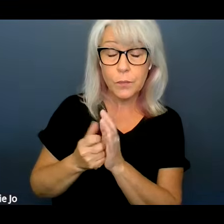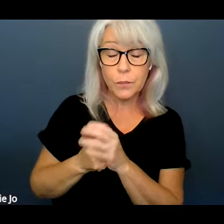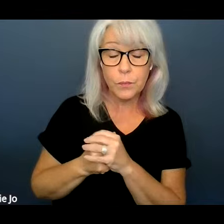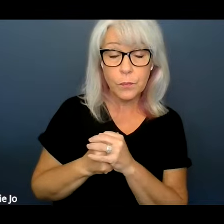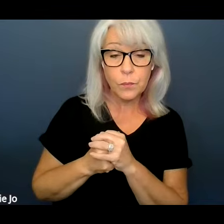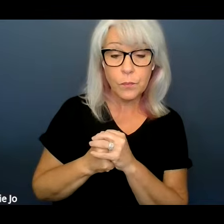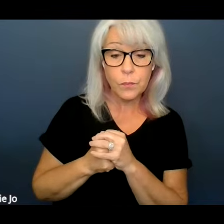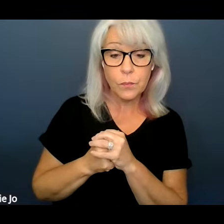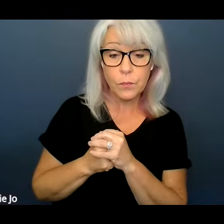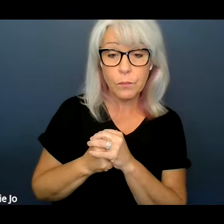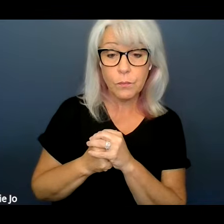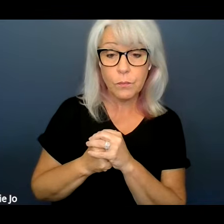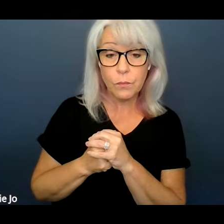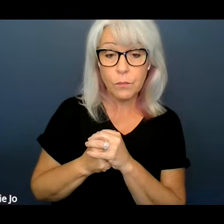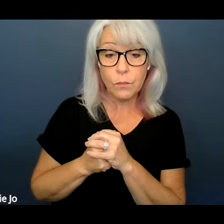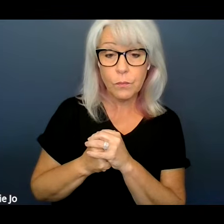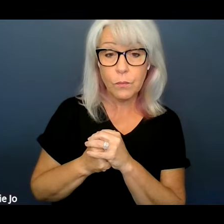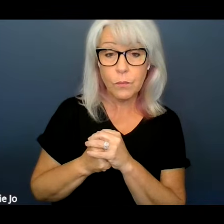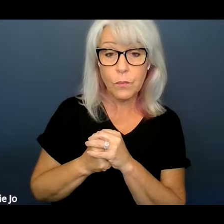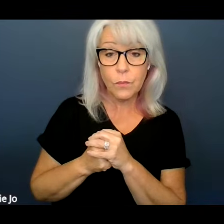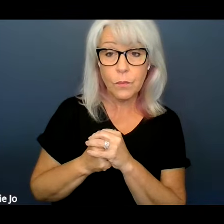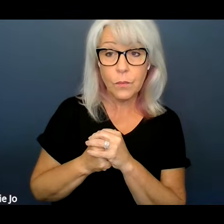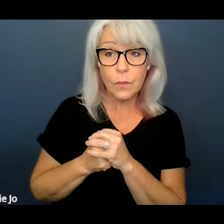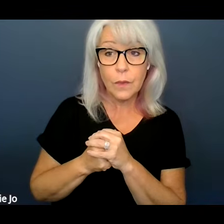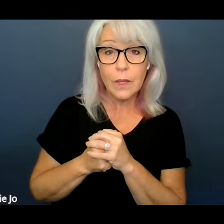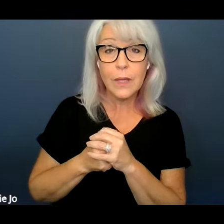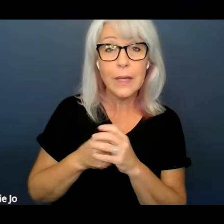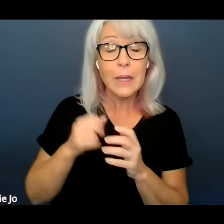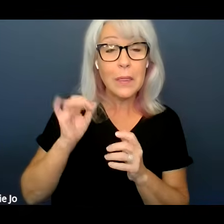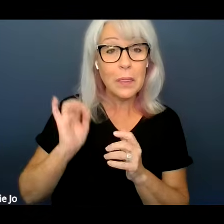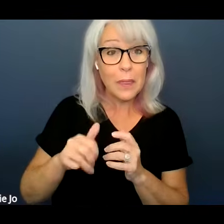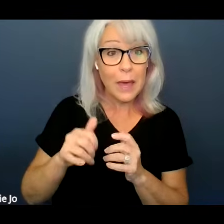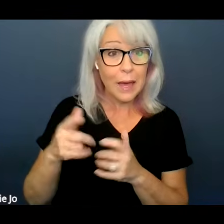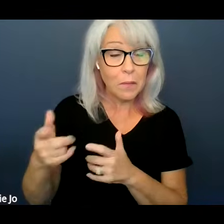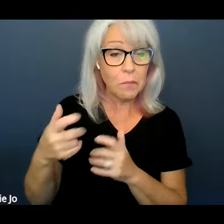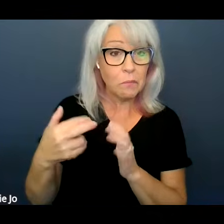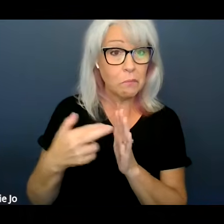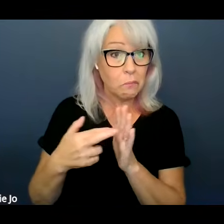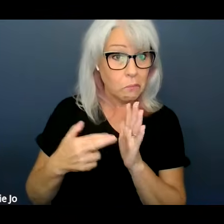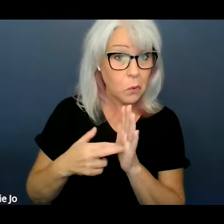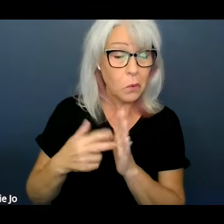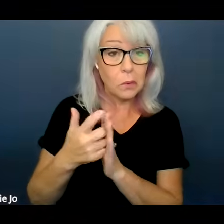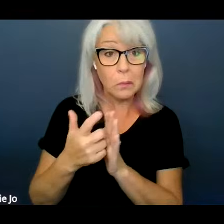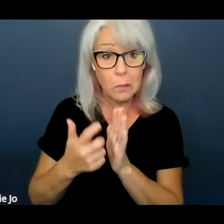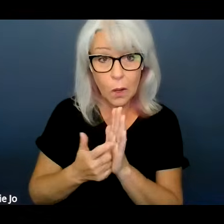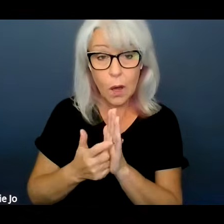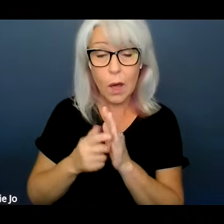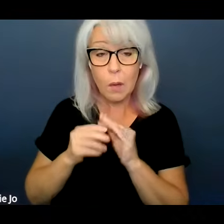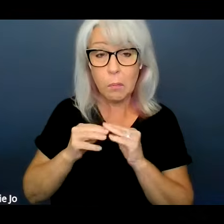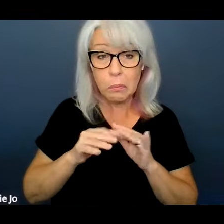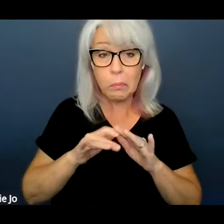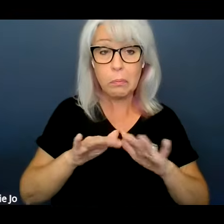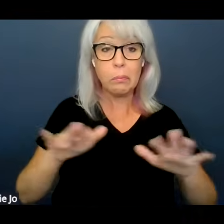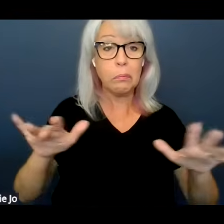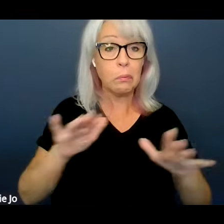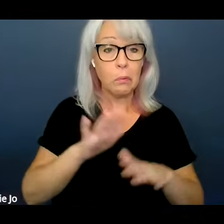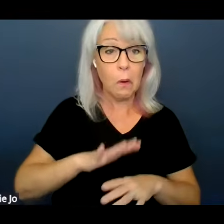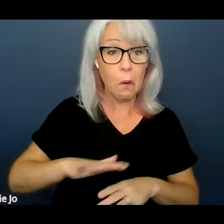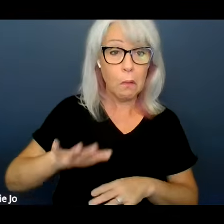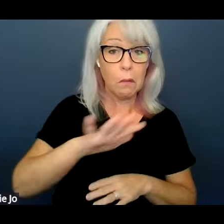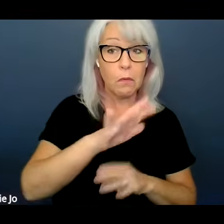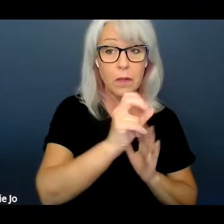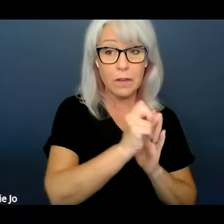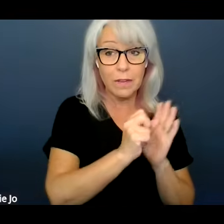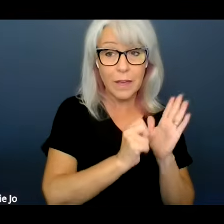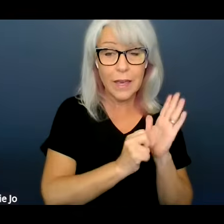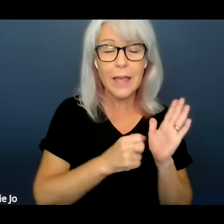And so the extent of regulation exists in far and wide throughout the state. And that, among other things,